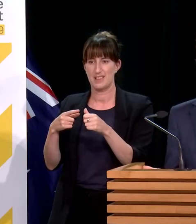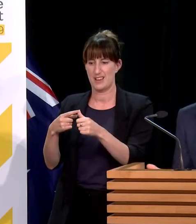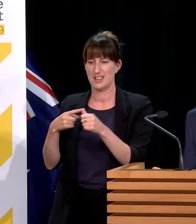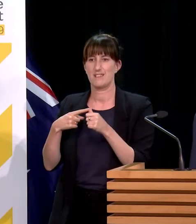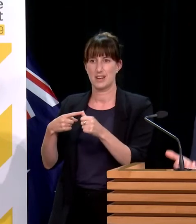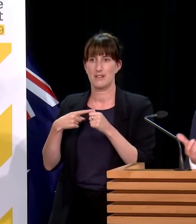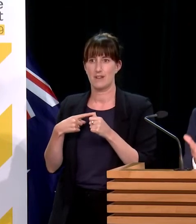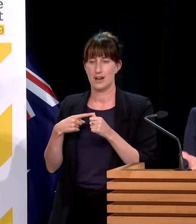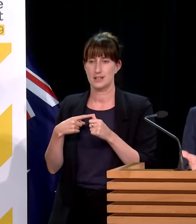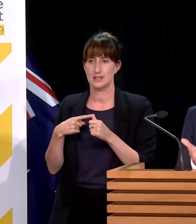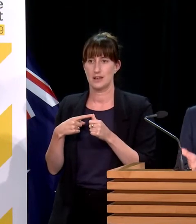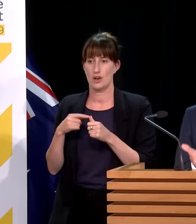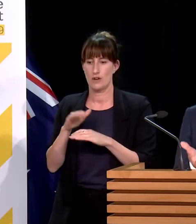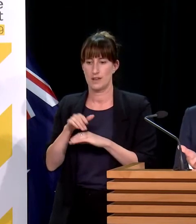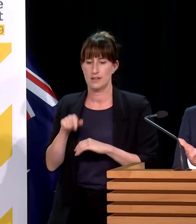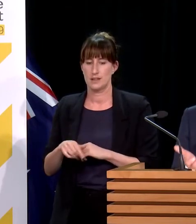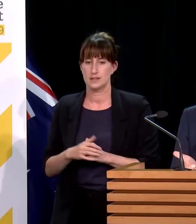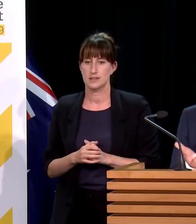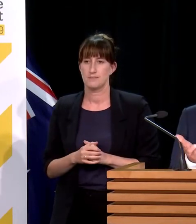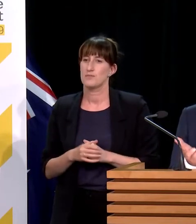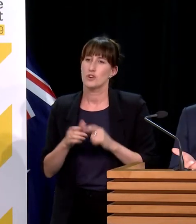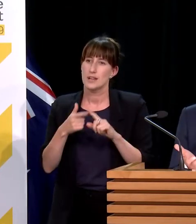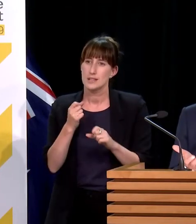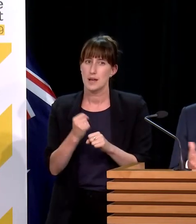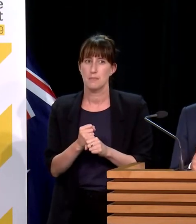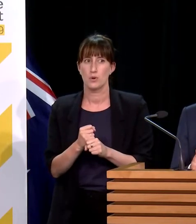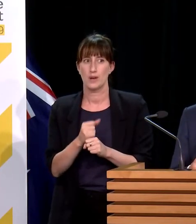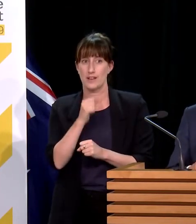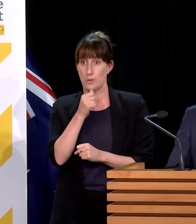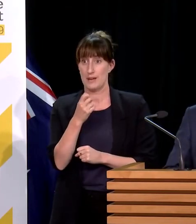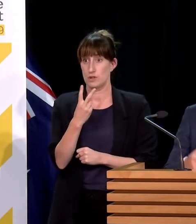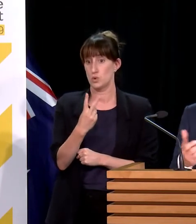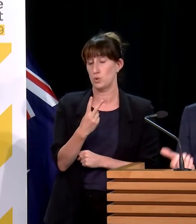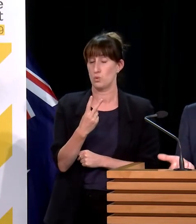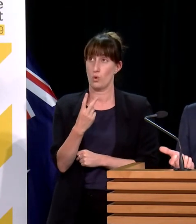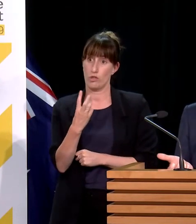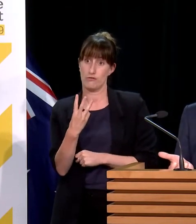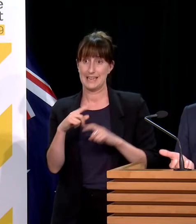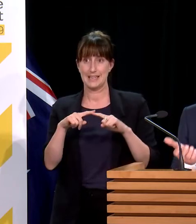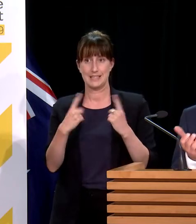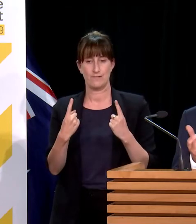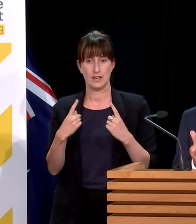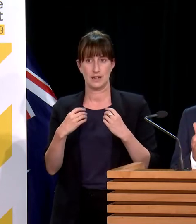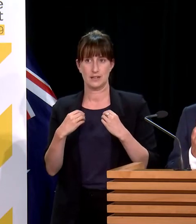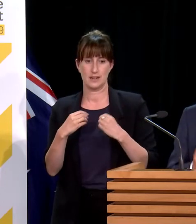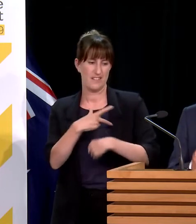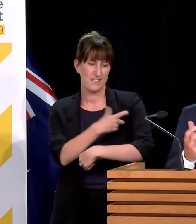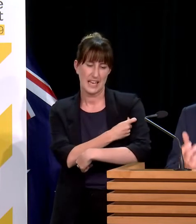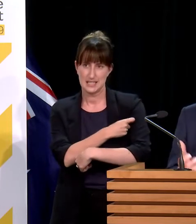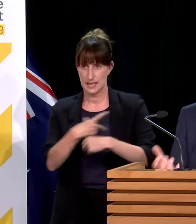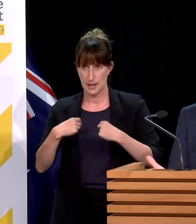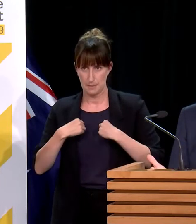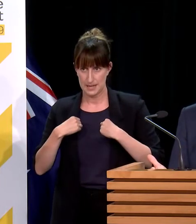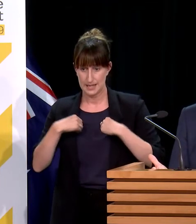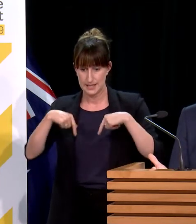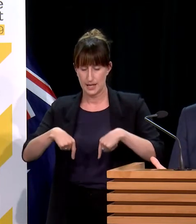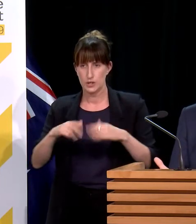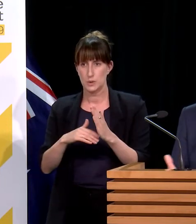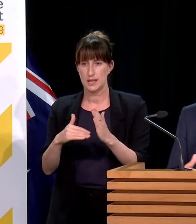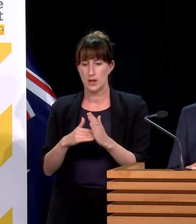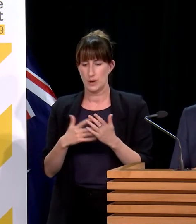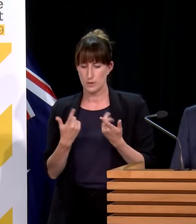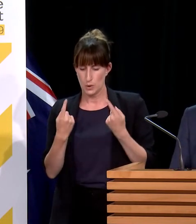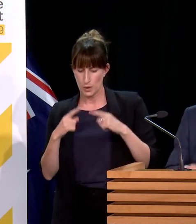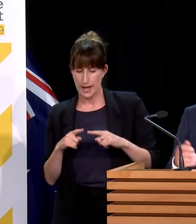situation where we had 2 or even 3 vaccines on shore at the same time, and we would want to be thinking, okay, how do we use these different